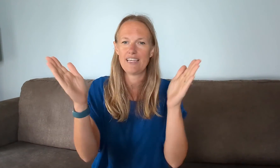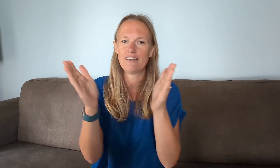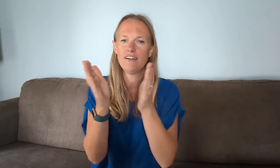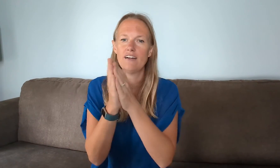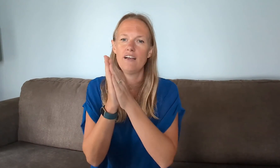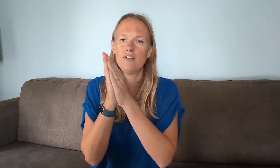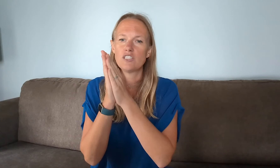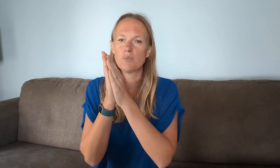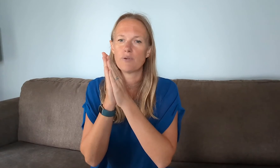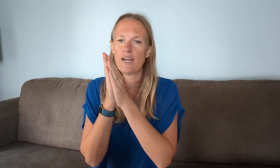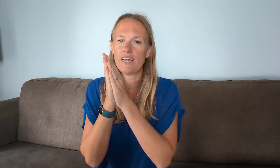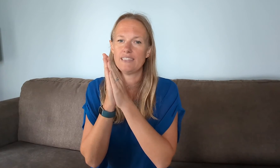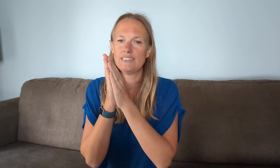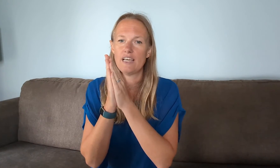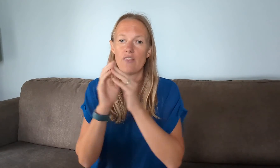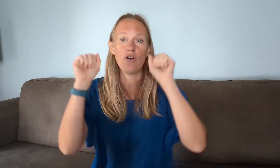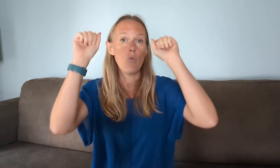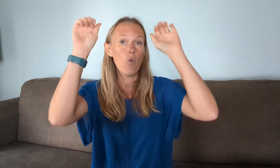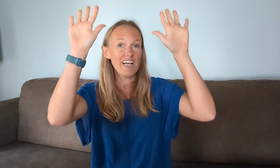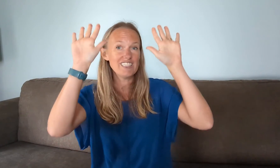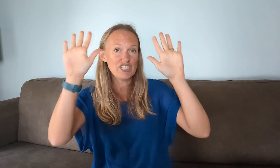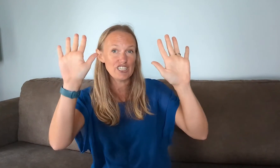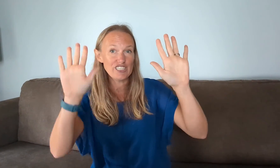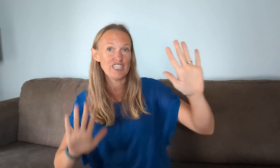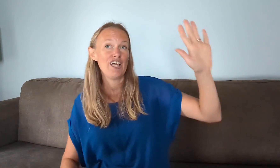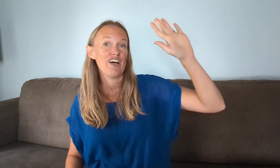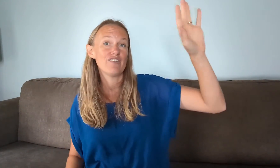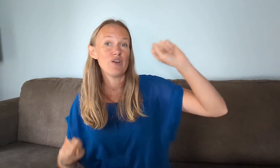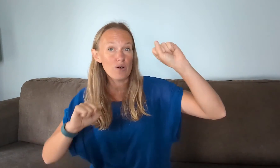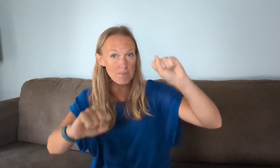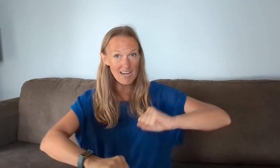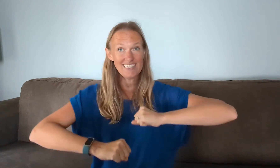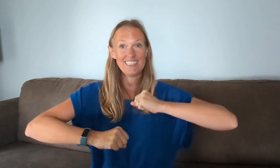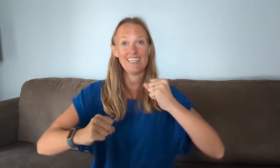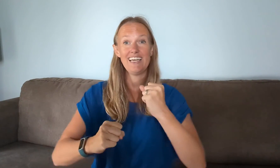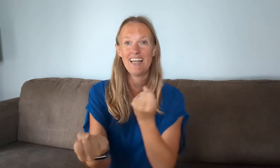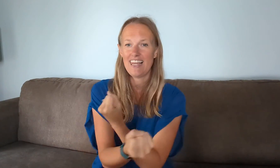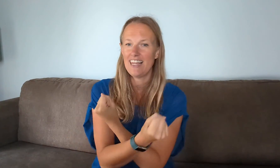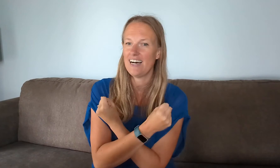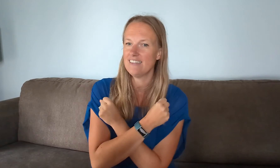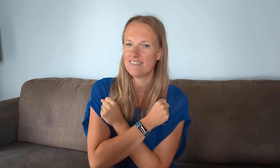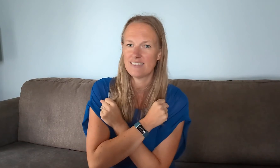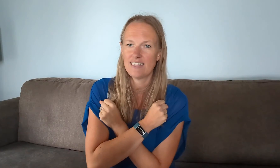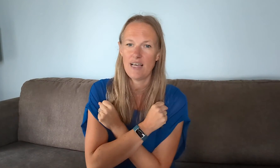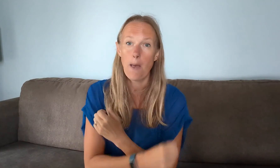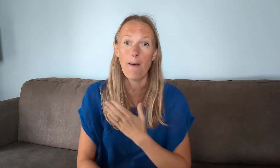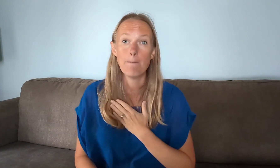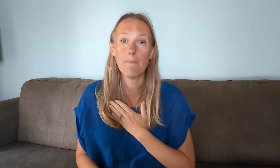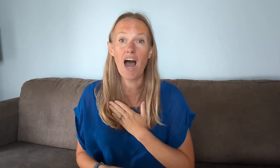either. To praise the wonders of your mighty love,